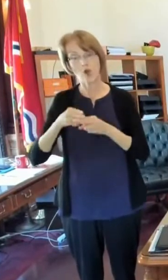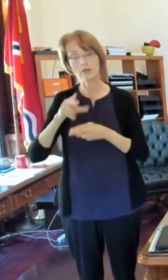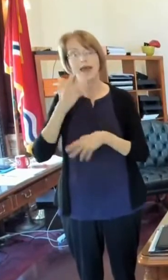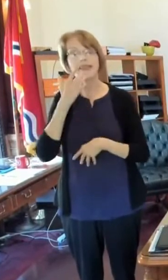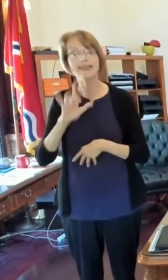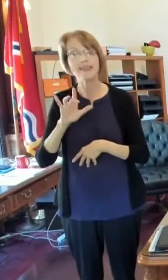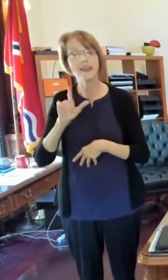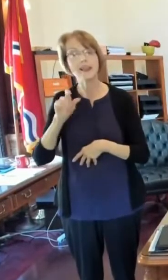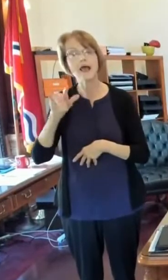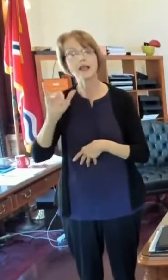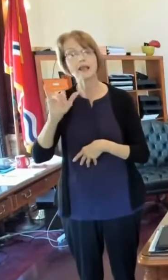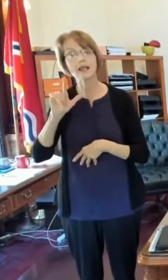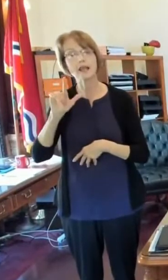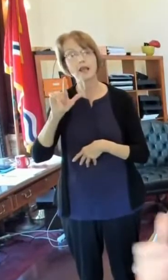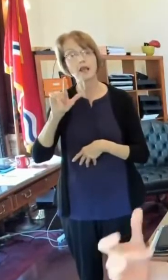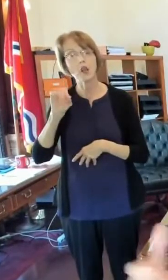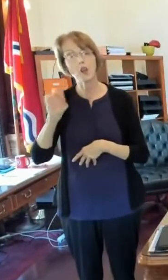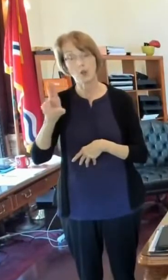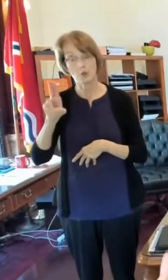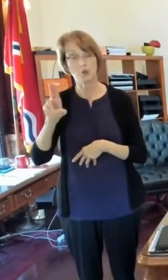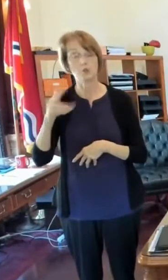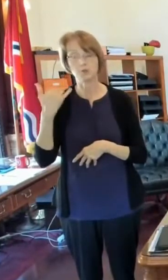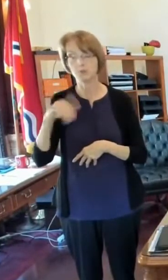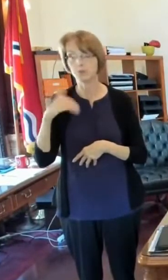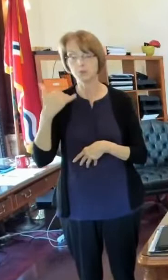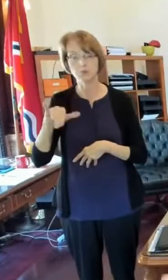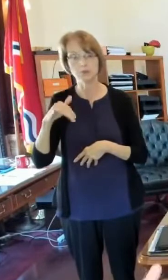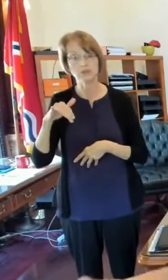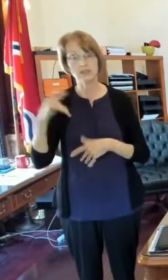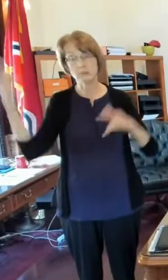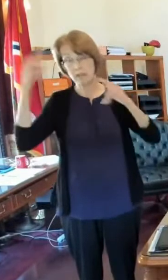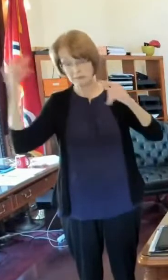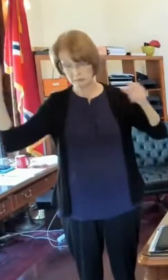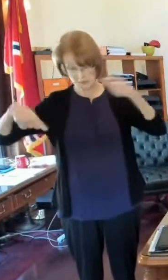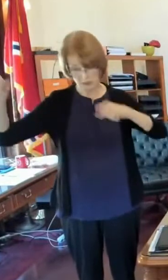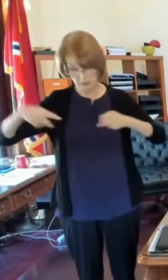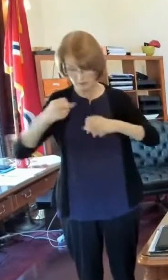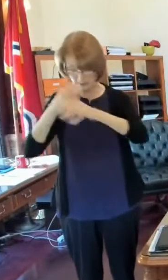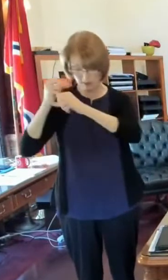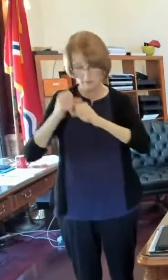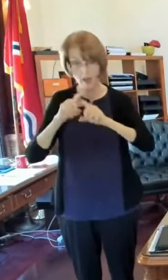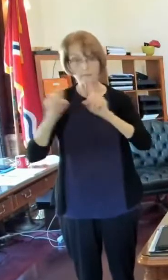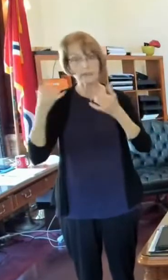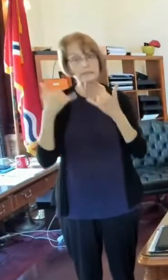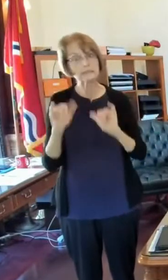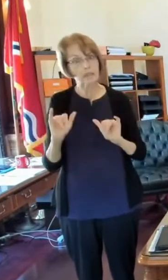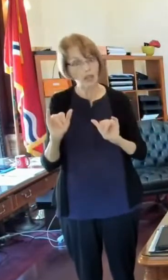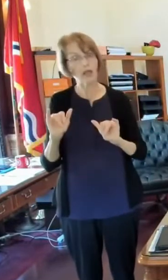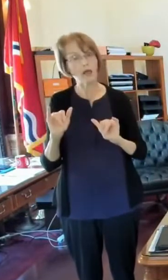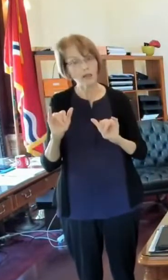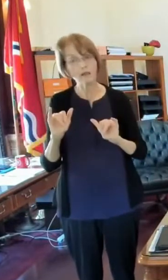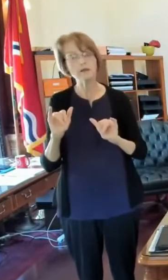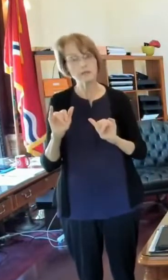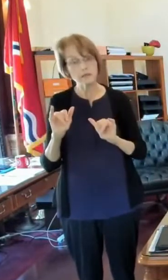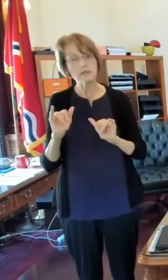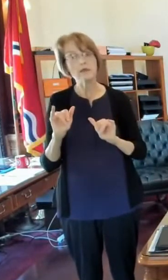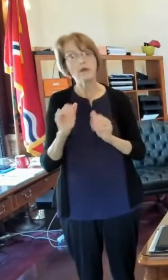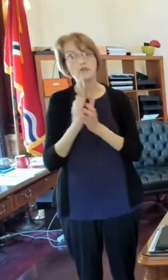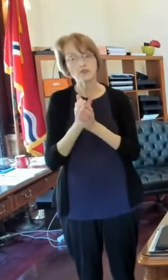called Lucky Lou because it took a lot of incoming fire, but it was still able to navigate to